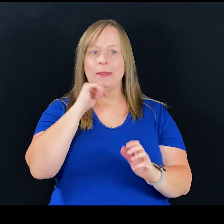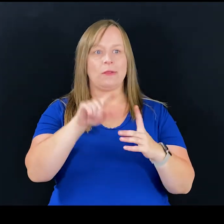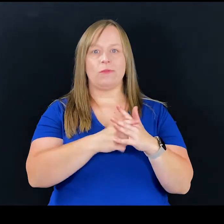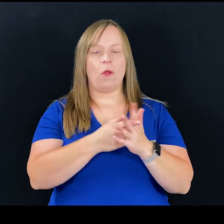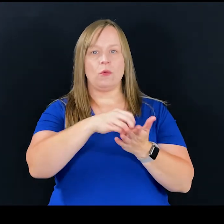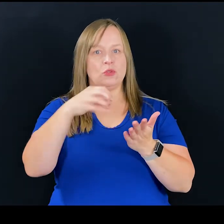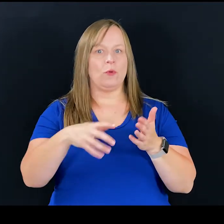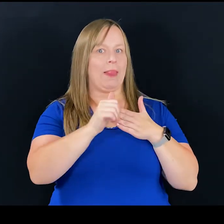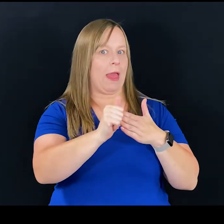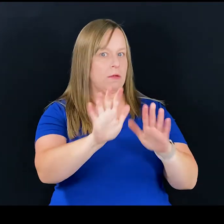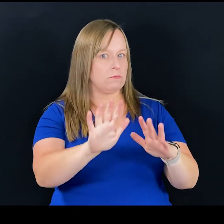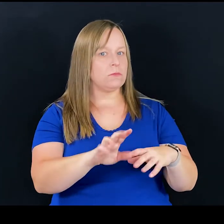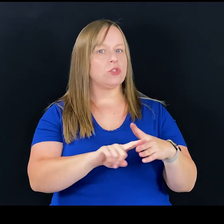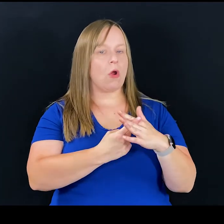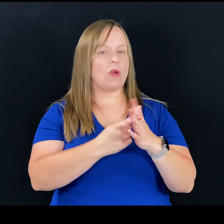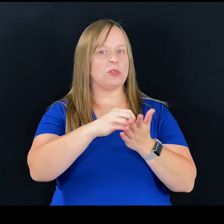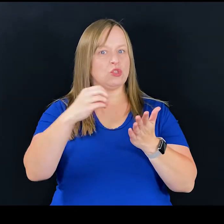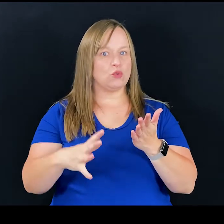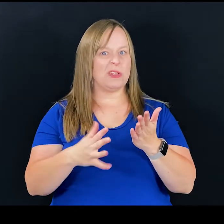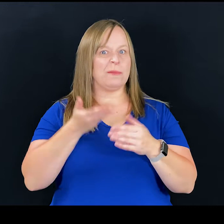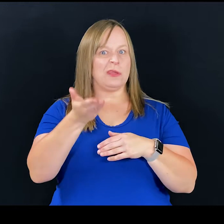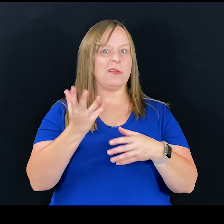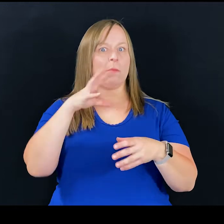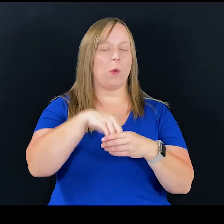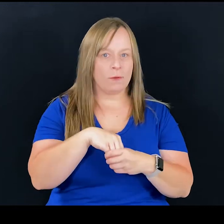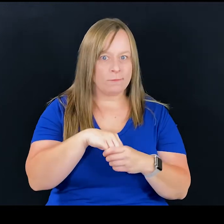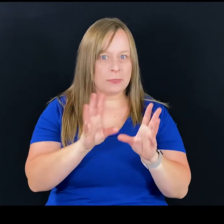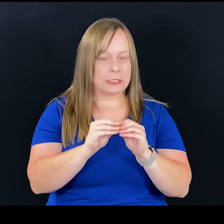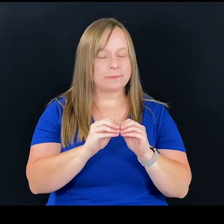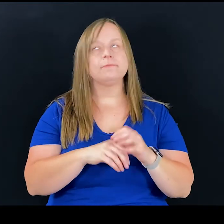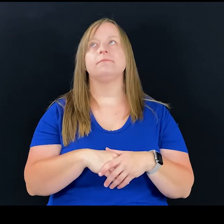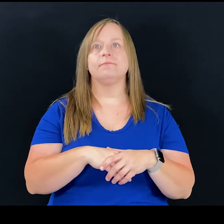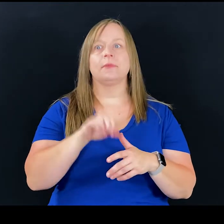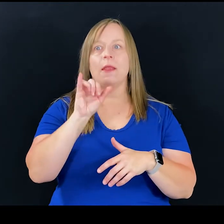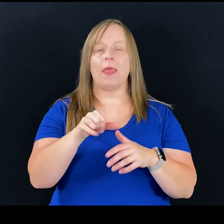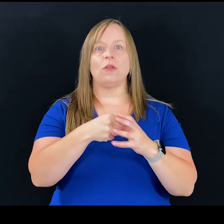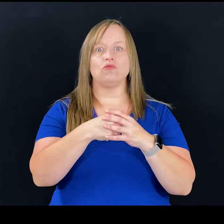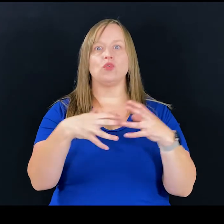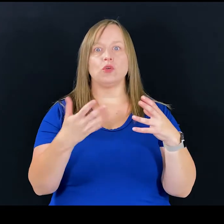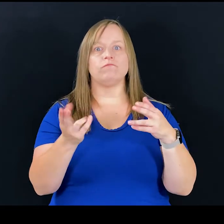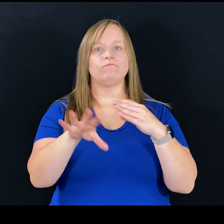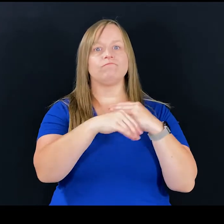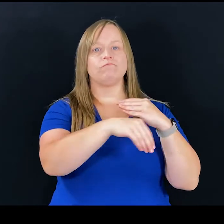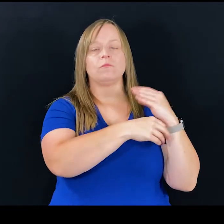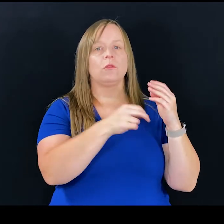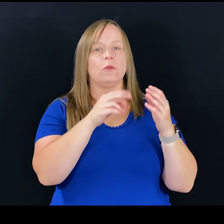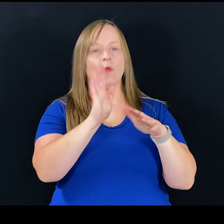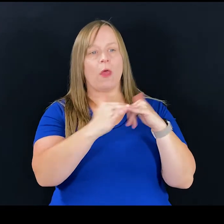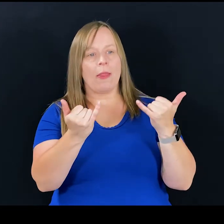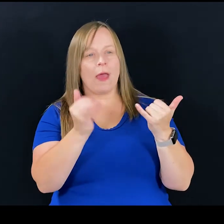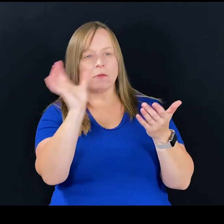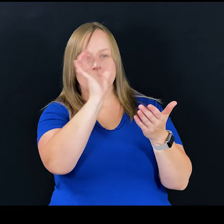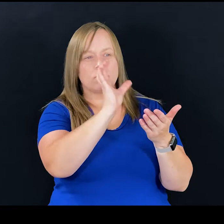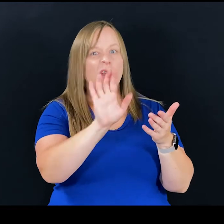didn't start with student-led. We just started with students being a part of. And that grew. And then we